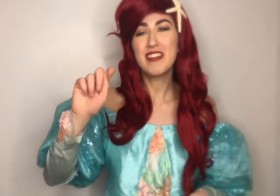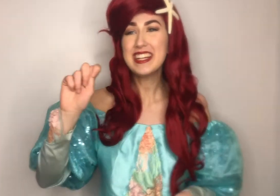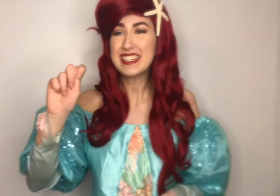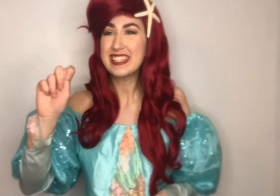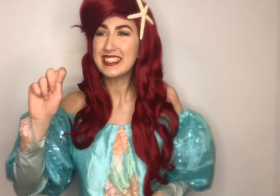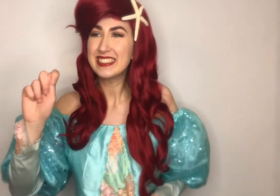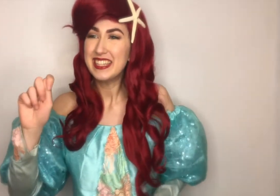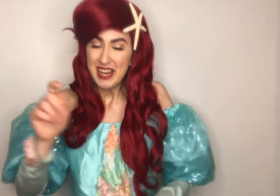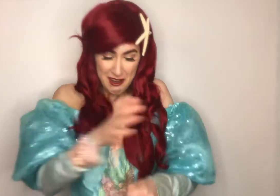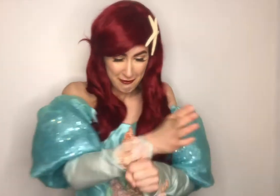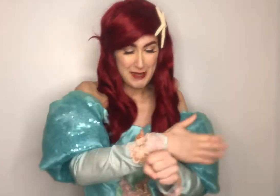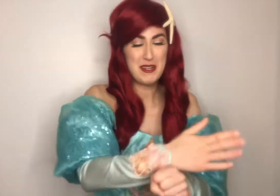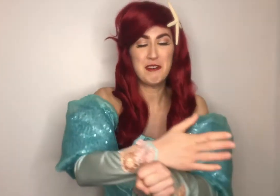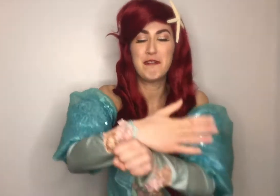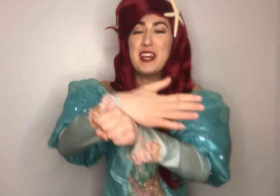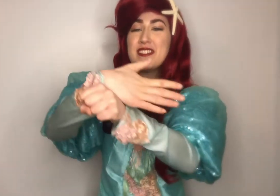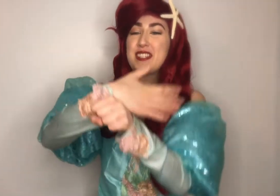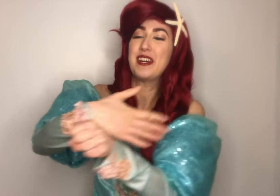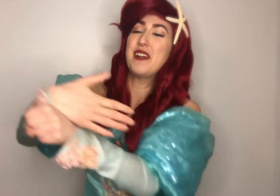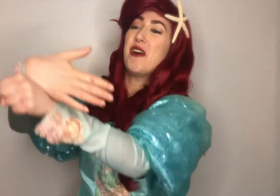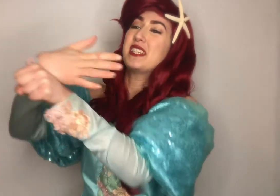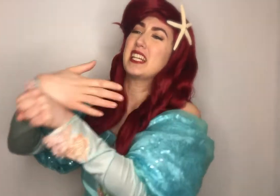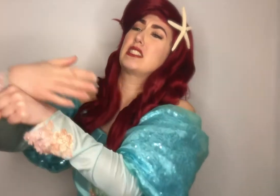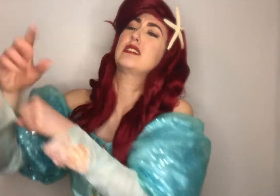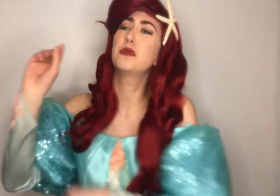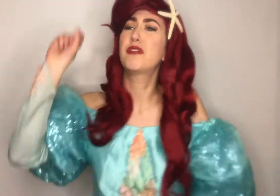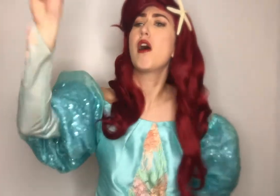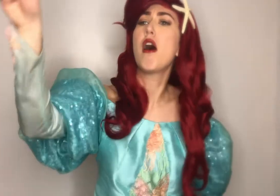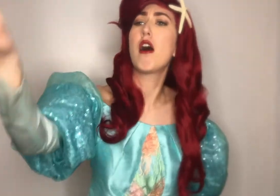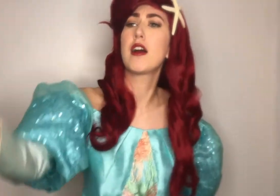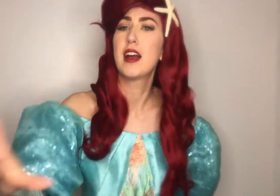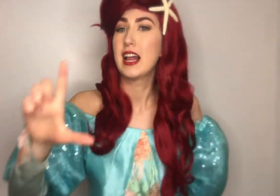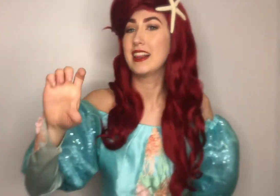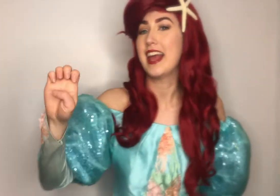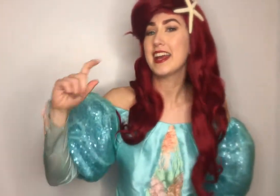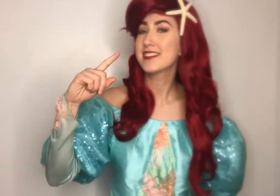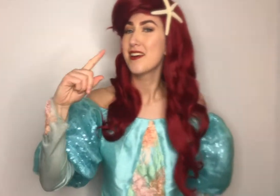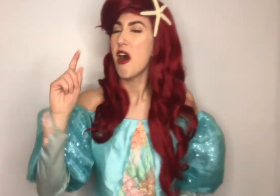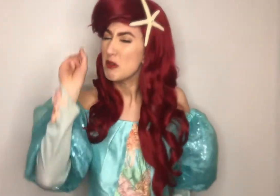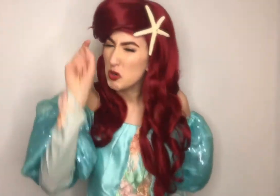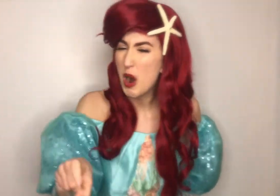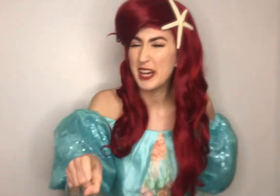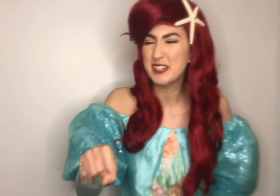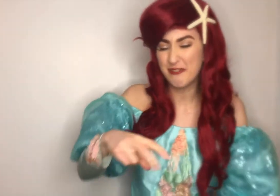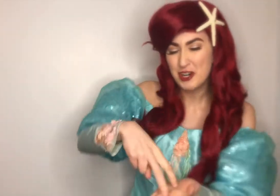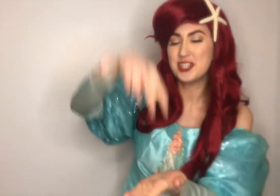feet. Flipping your fins, you don't get too far. Legs are required for